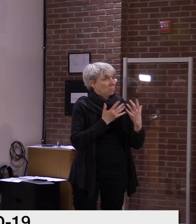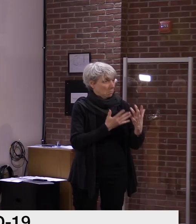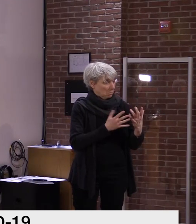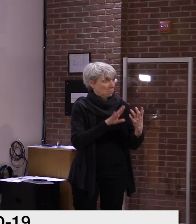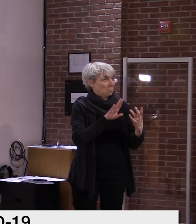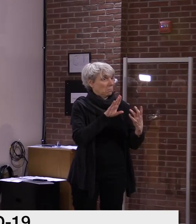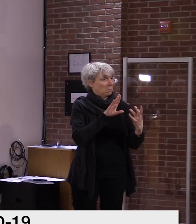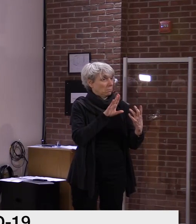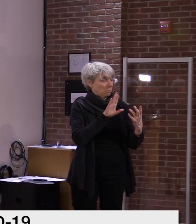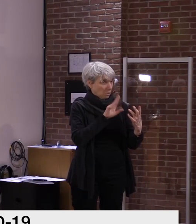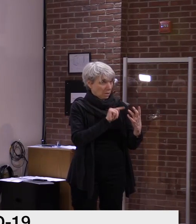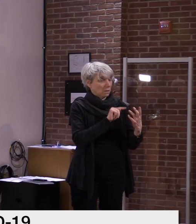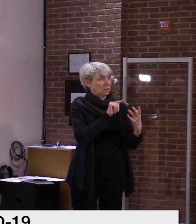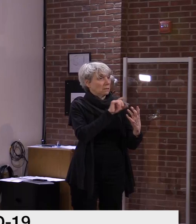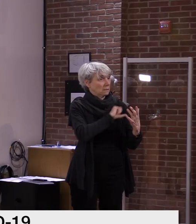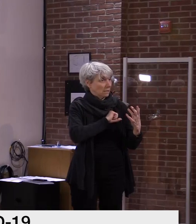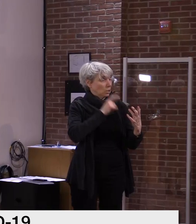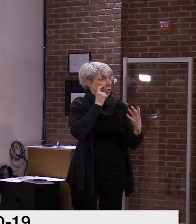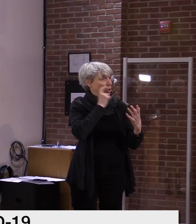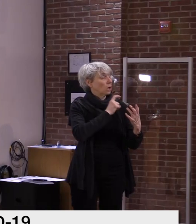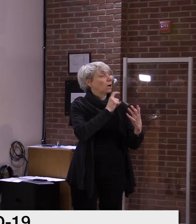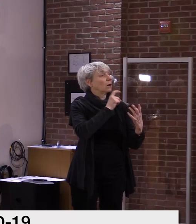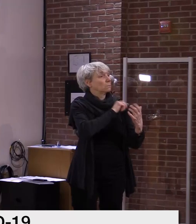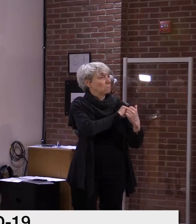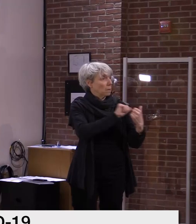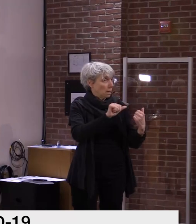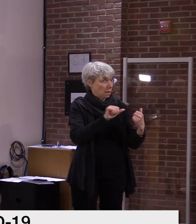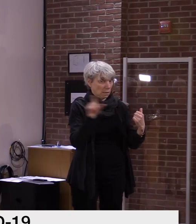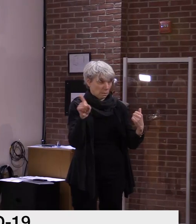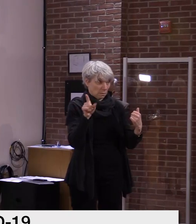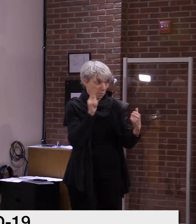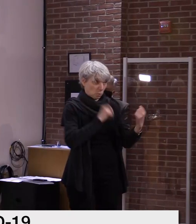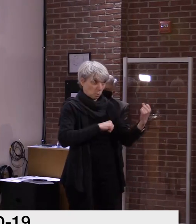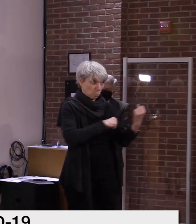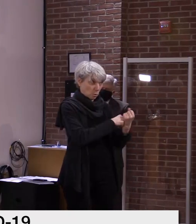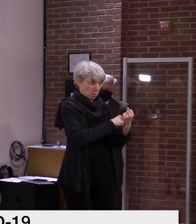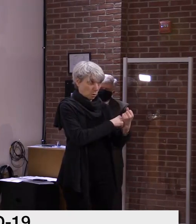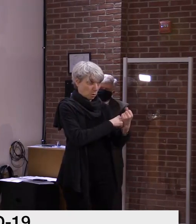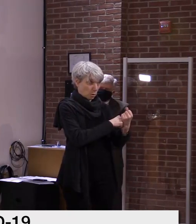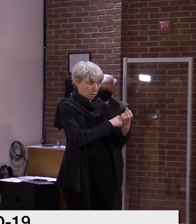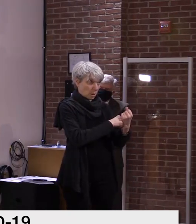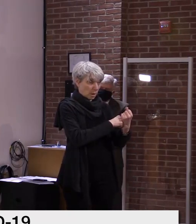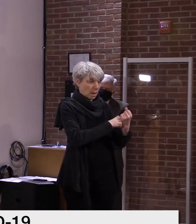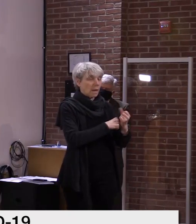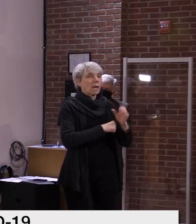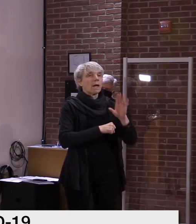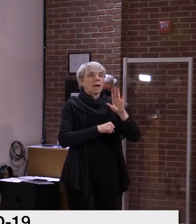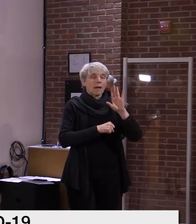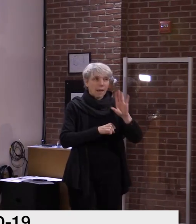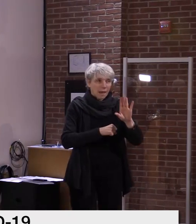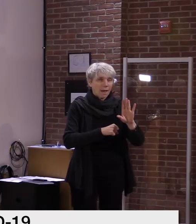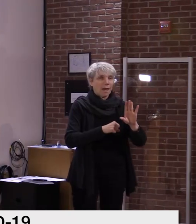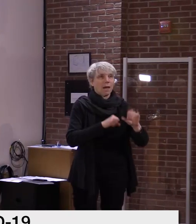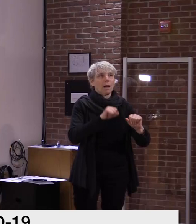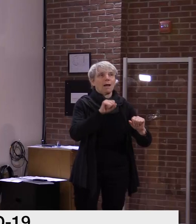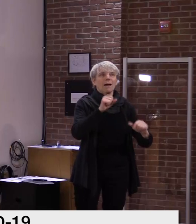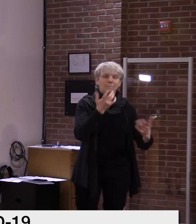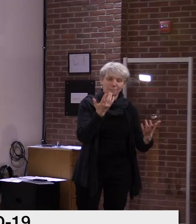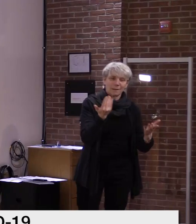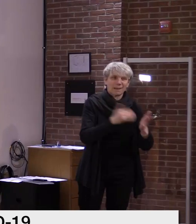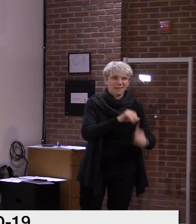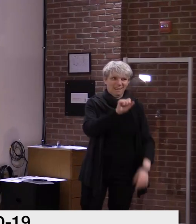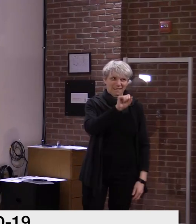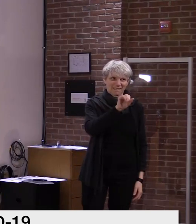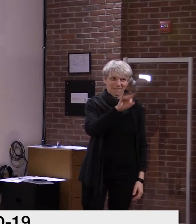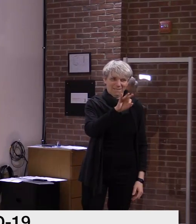point would meet your approval? Well, again, if they would give me some comfort that they know that